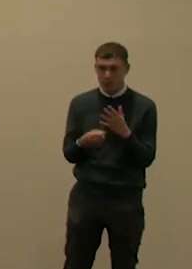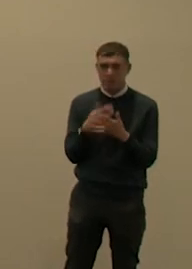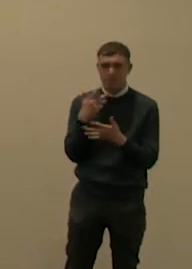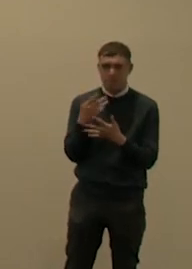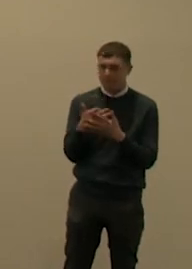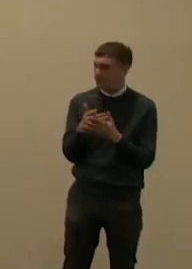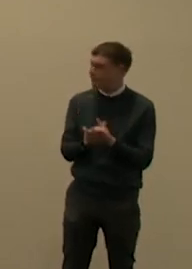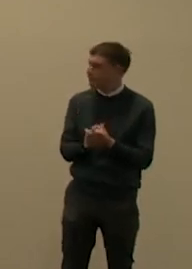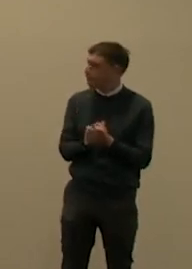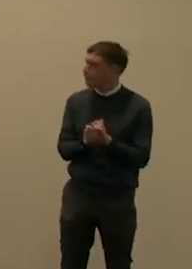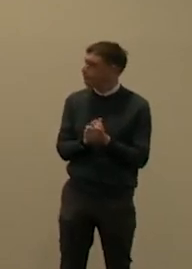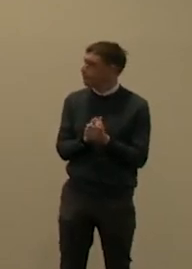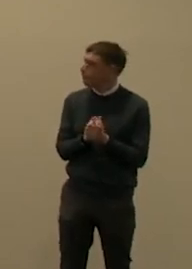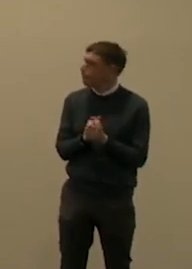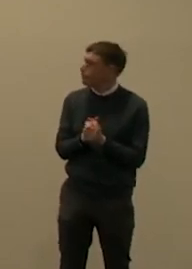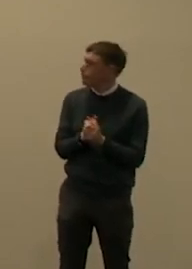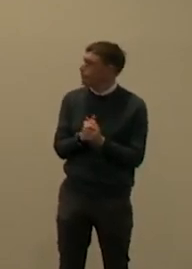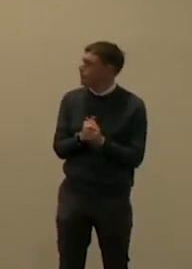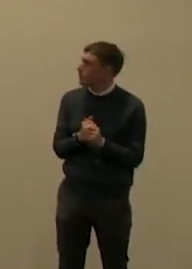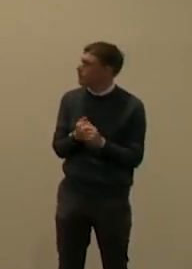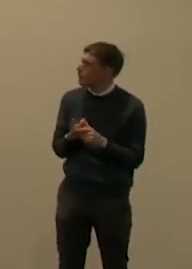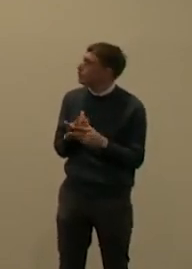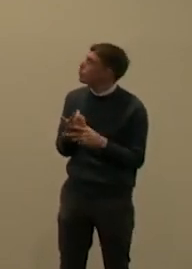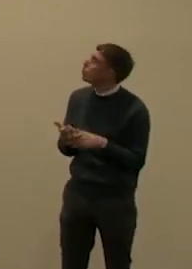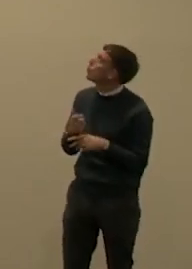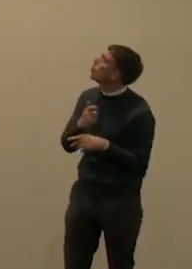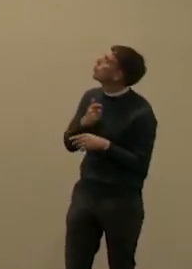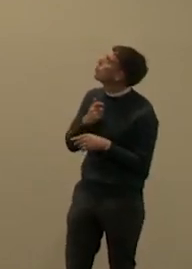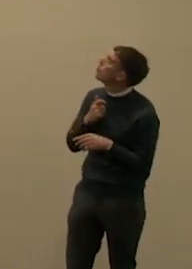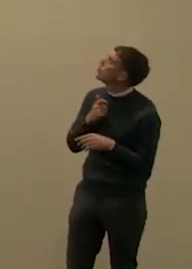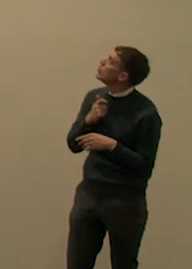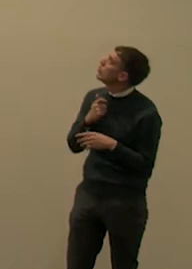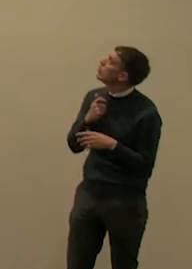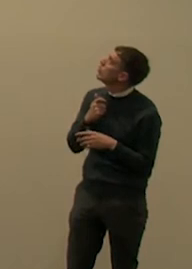configured. Come on. Yes. So I have here my default route table.